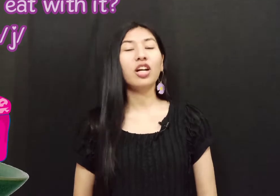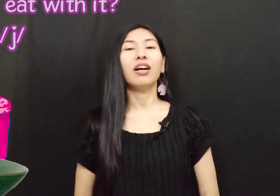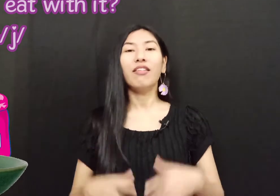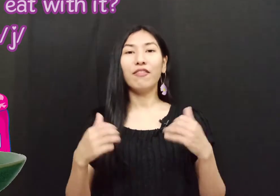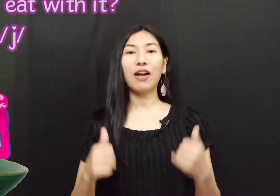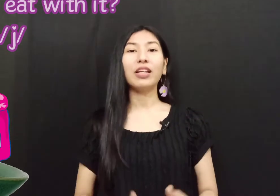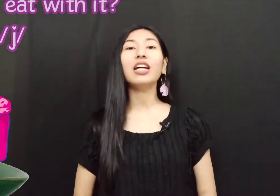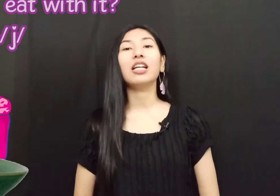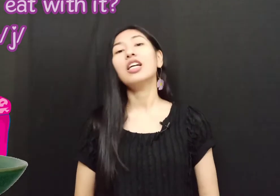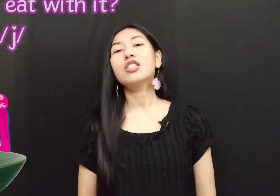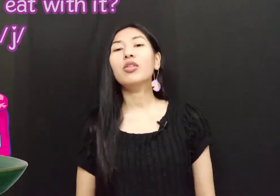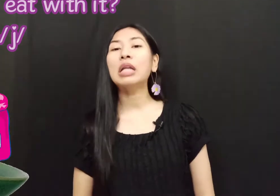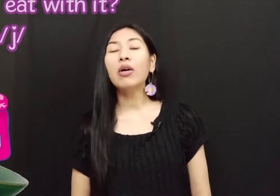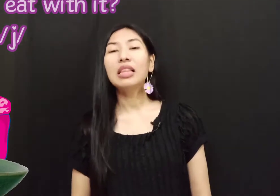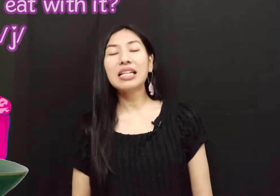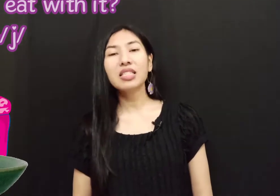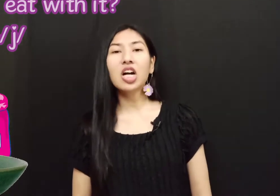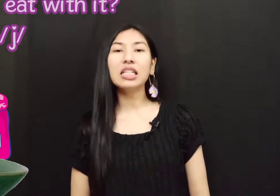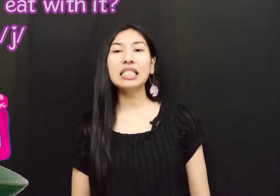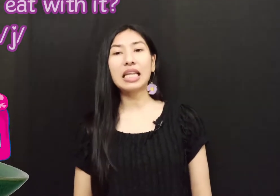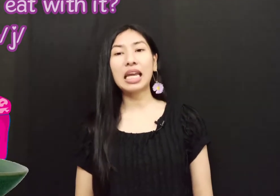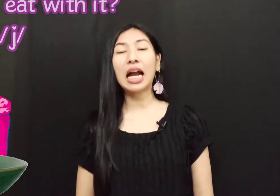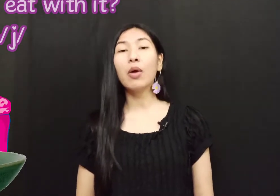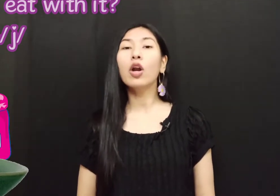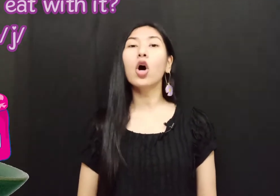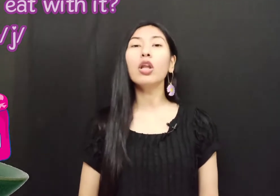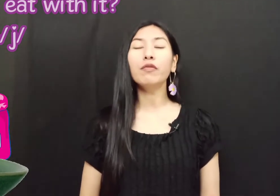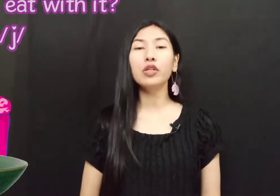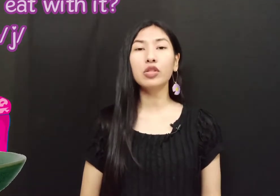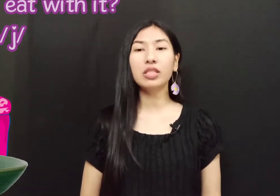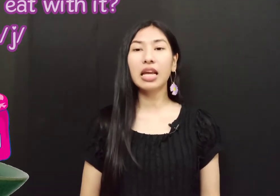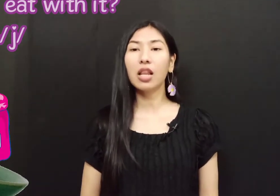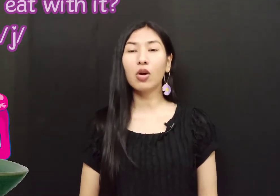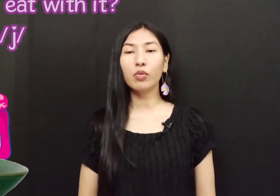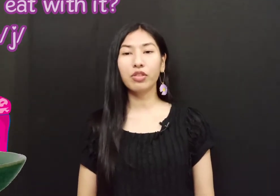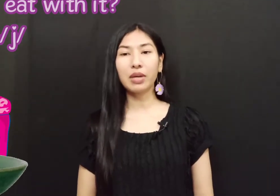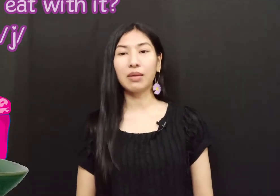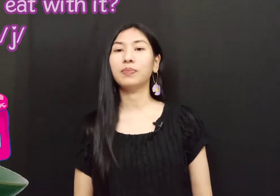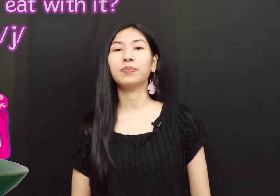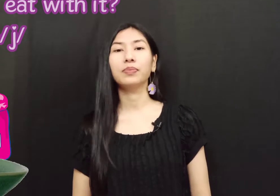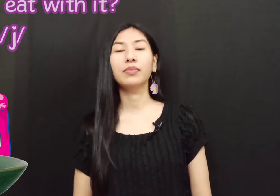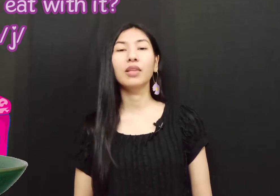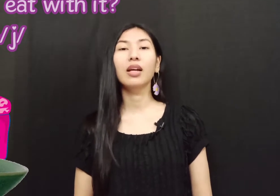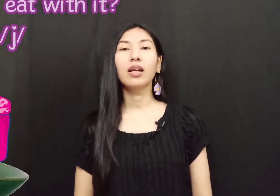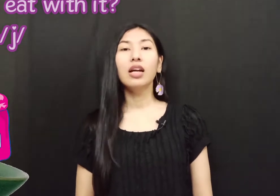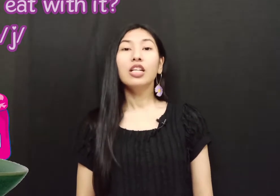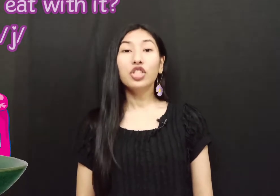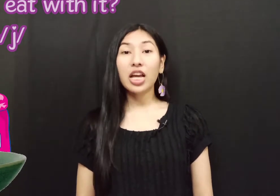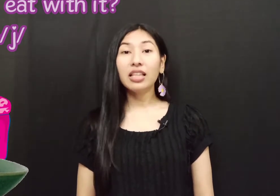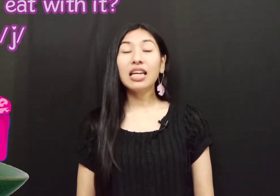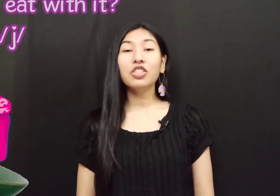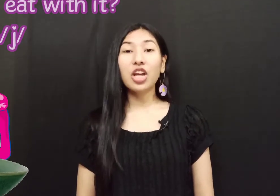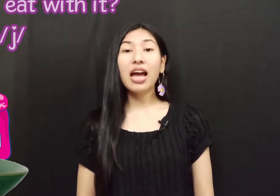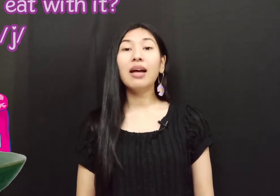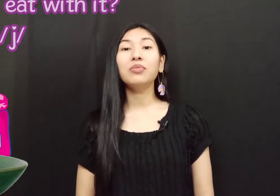J. Very good. So now let's start singing. I want all of you to sing along with me. Jelly and jam,